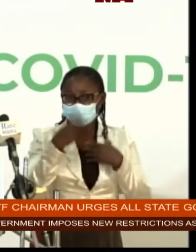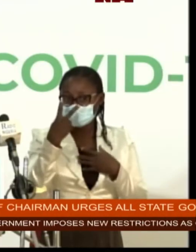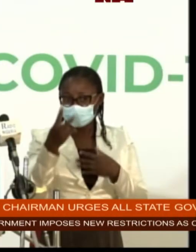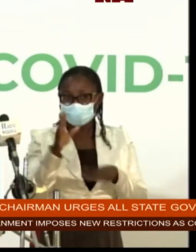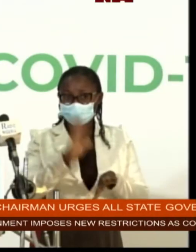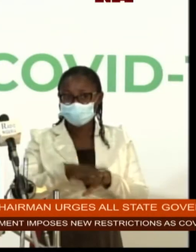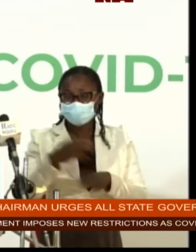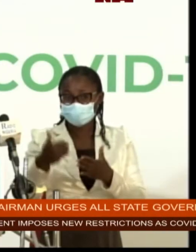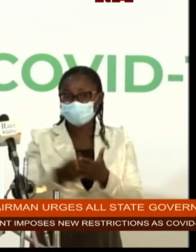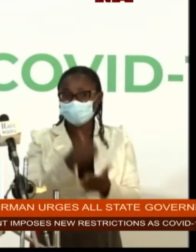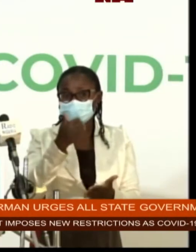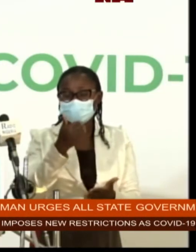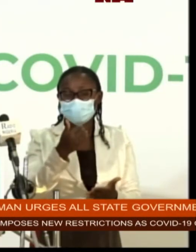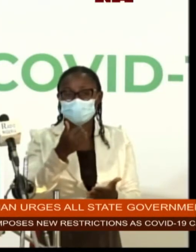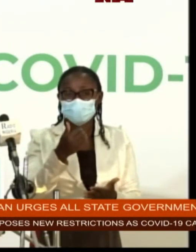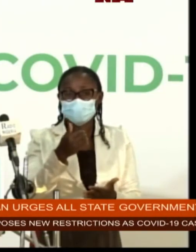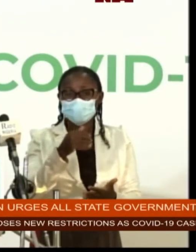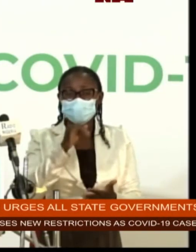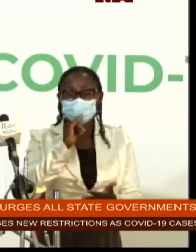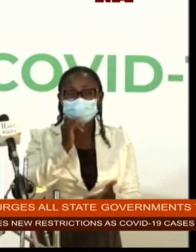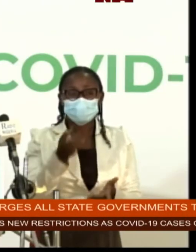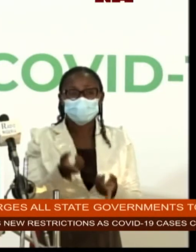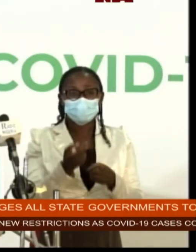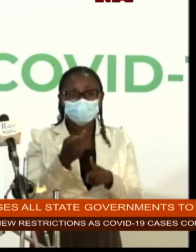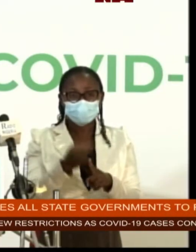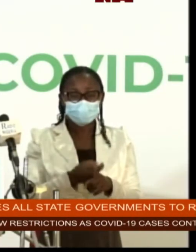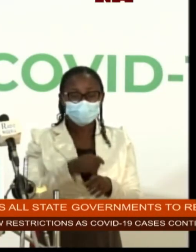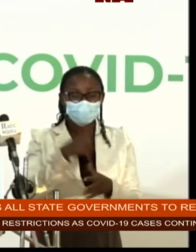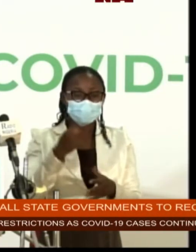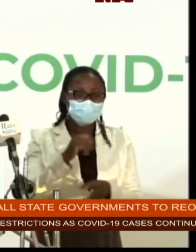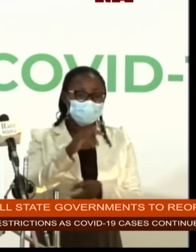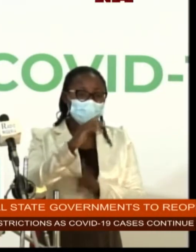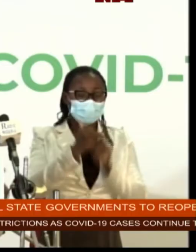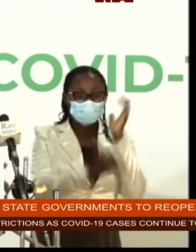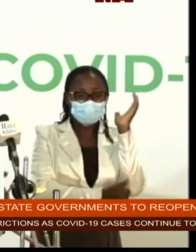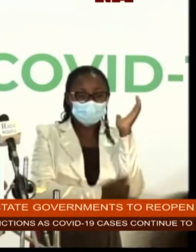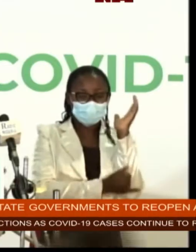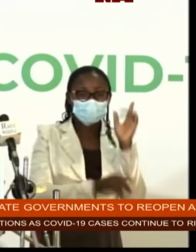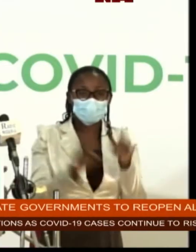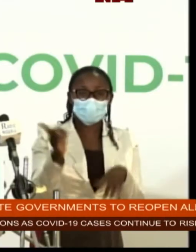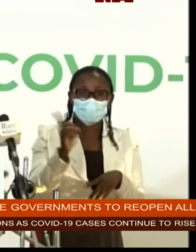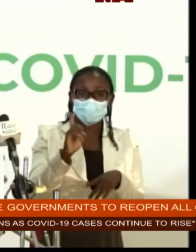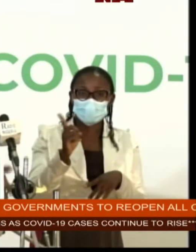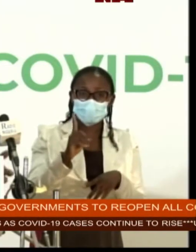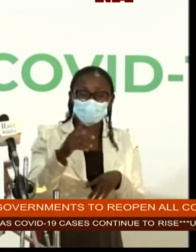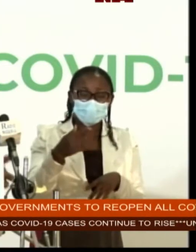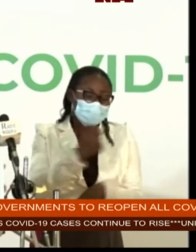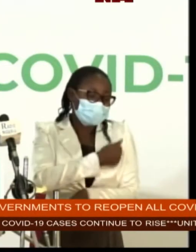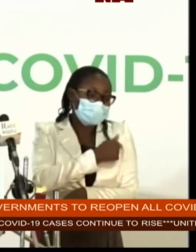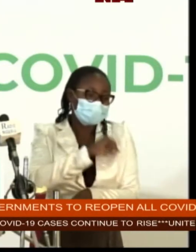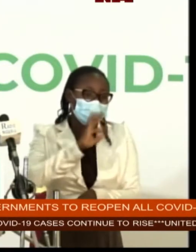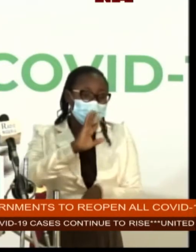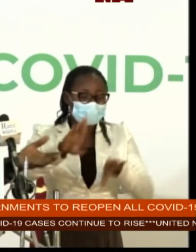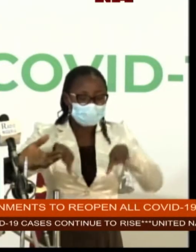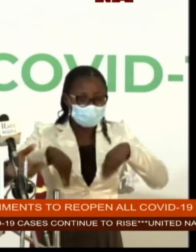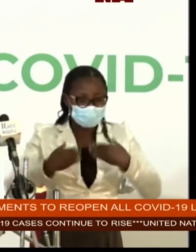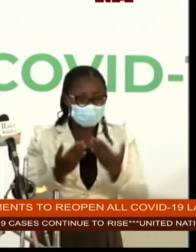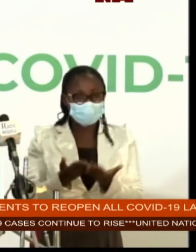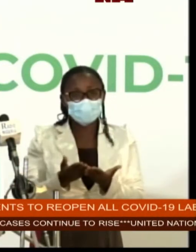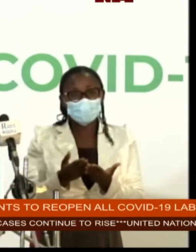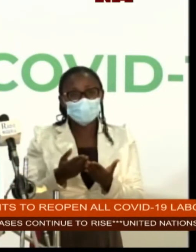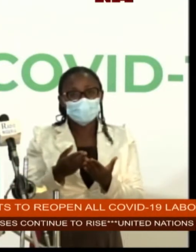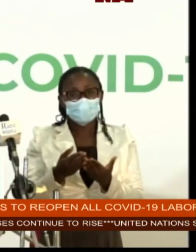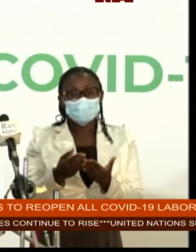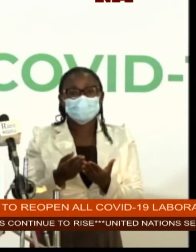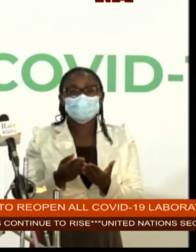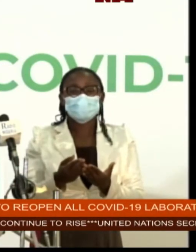the news media is generated from these countries where vaccines being administered, or vaccination is